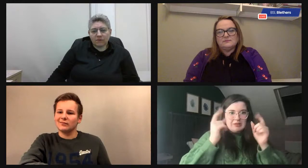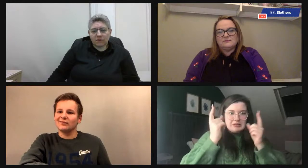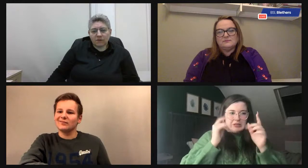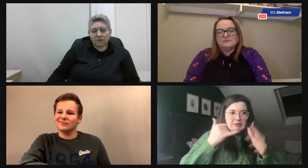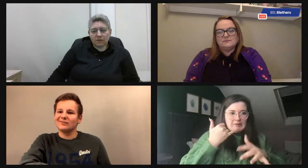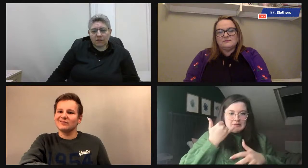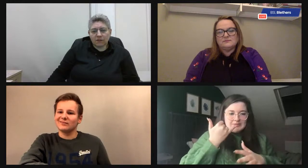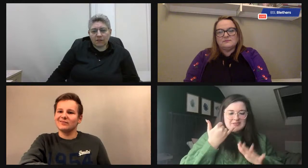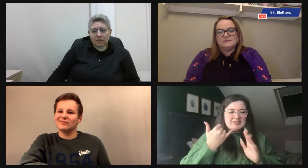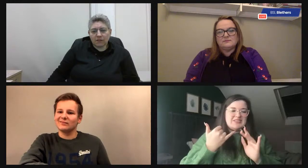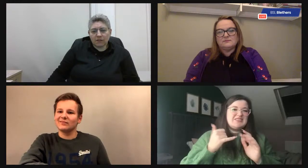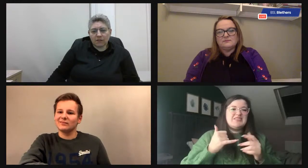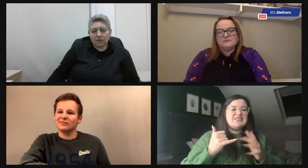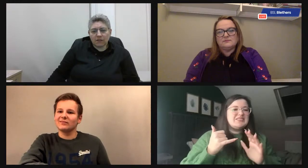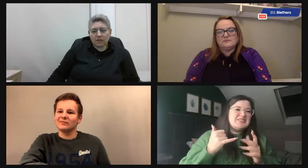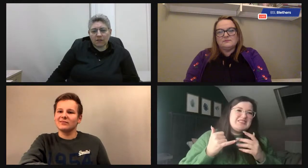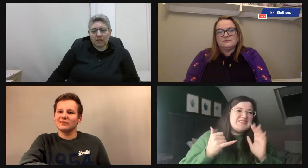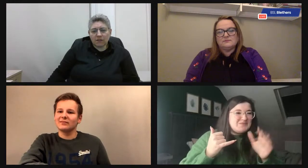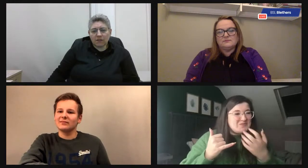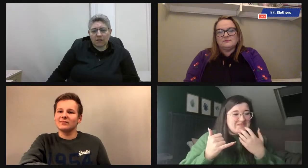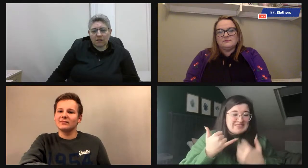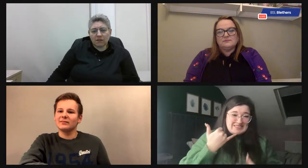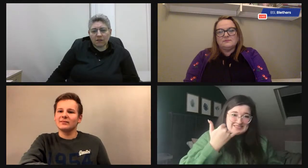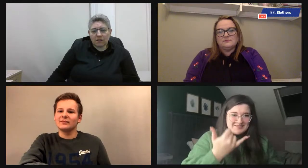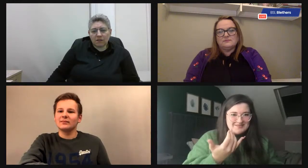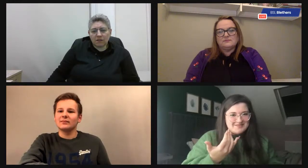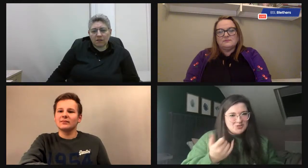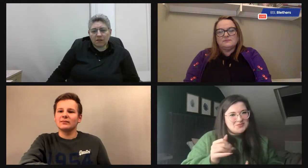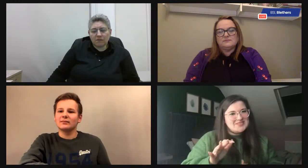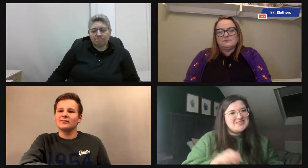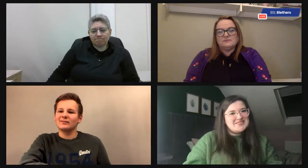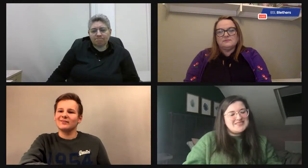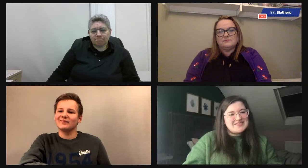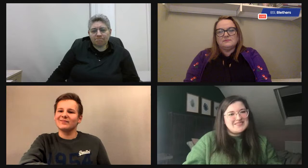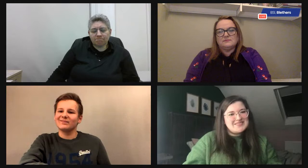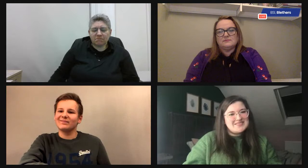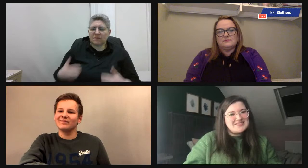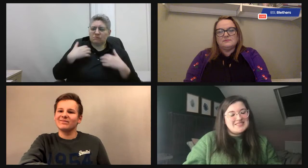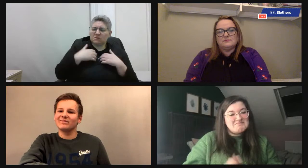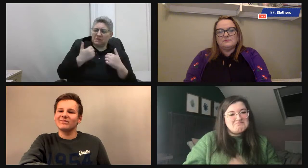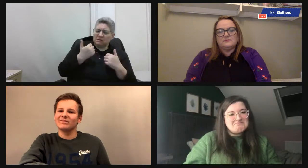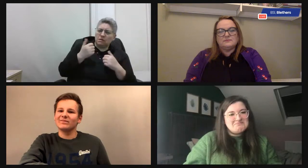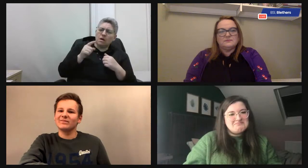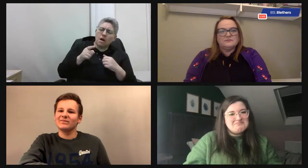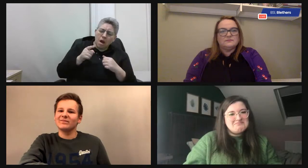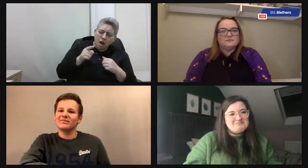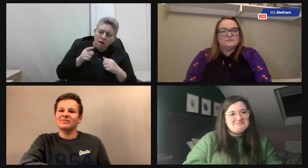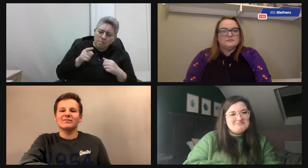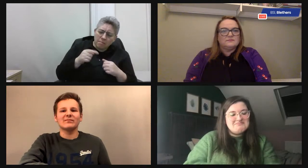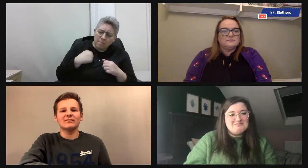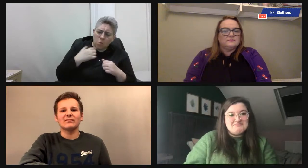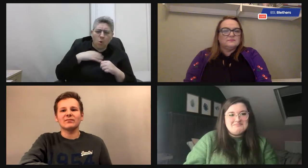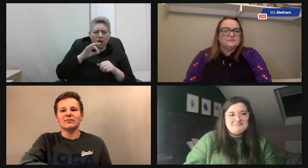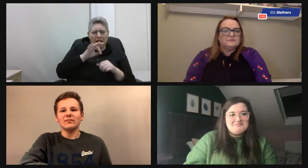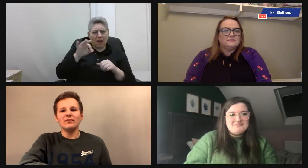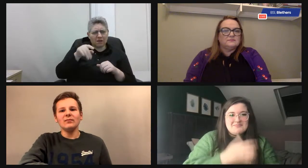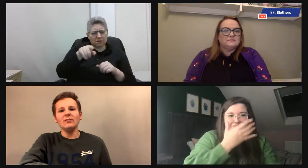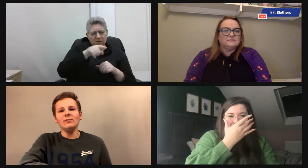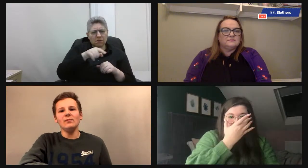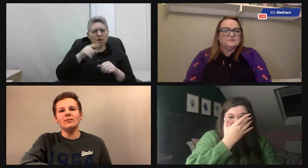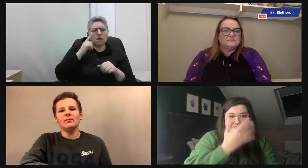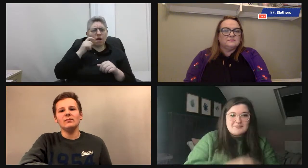second language, and that in itself is anxious. Or they'll say you have to make a phone call, which you can't